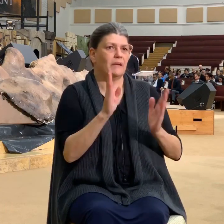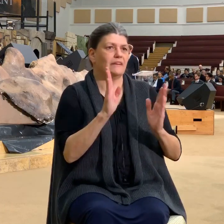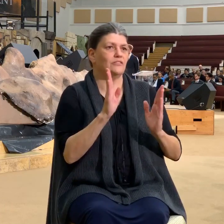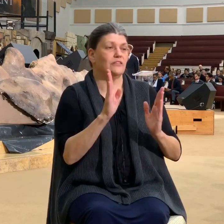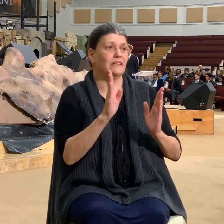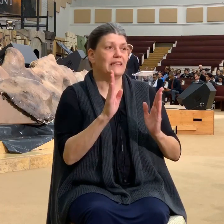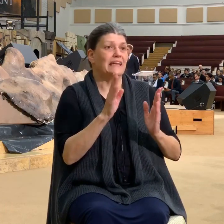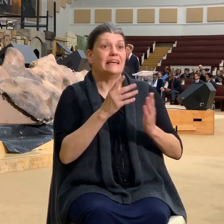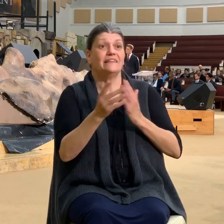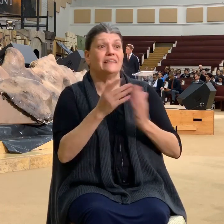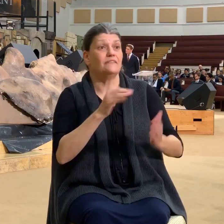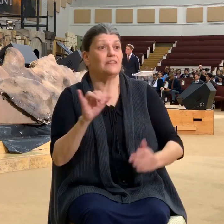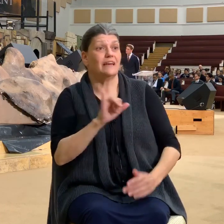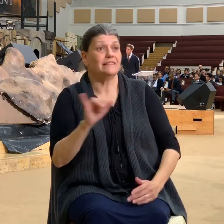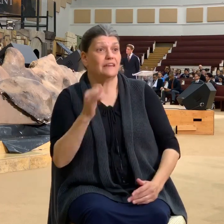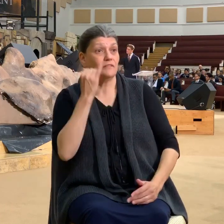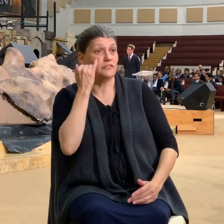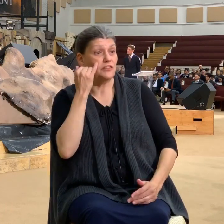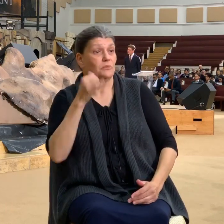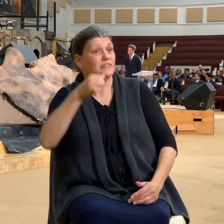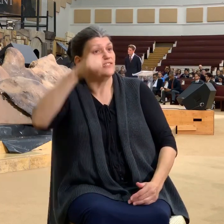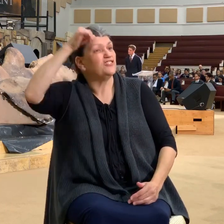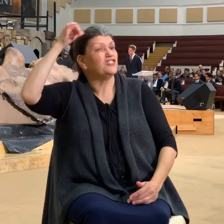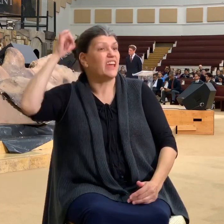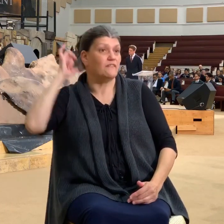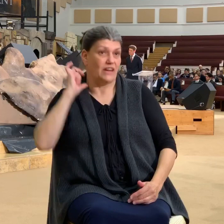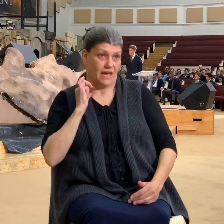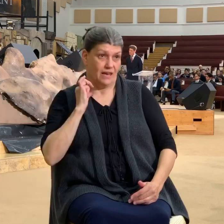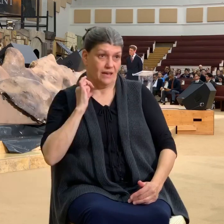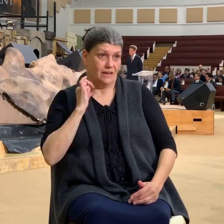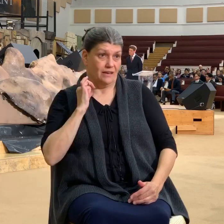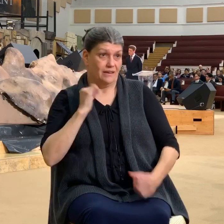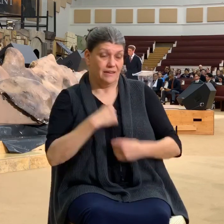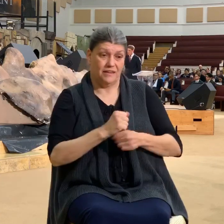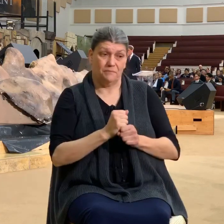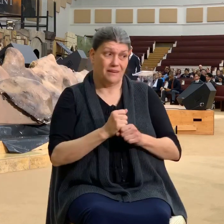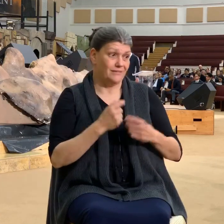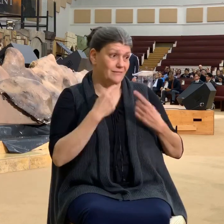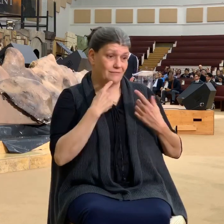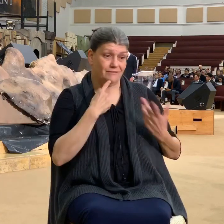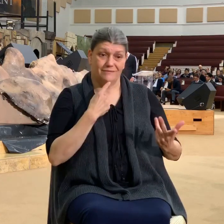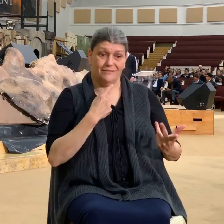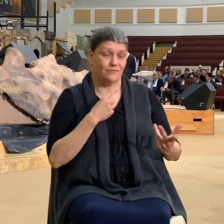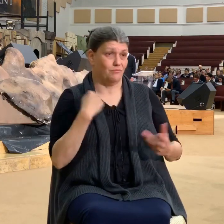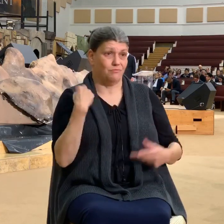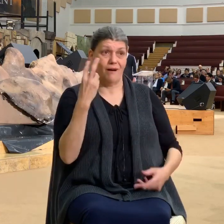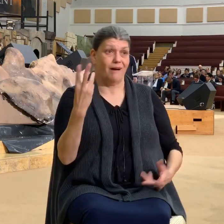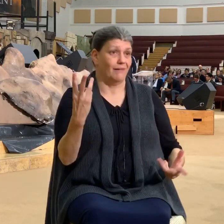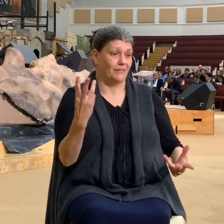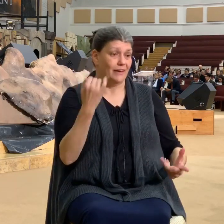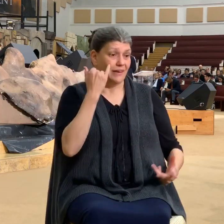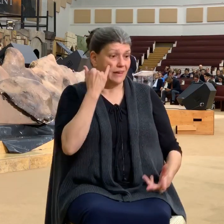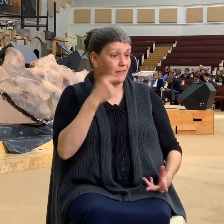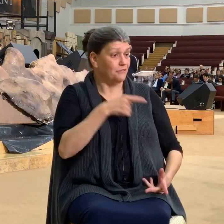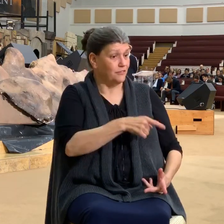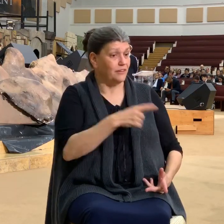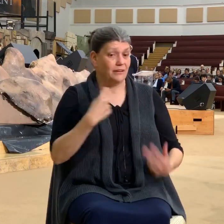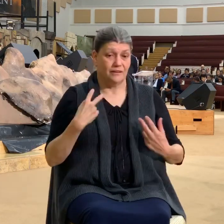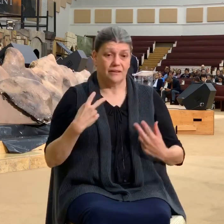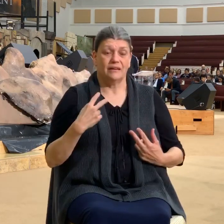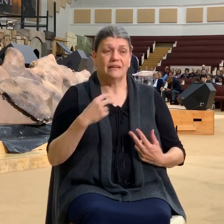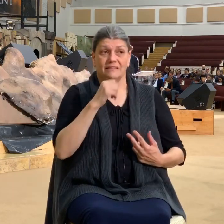is even as if she were shaven. So he makes this wild claim that if she's